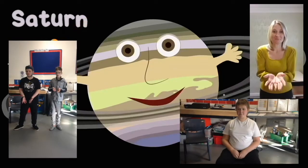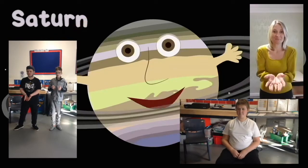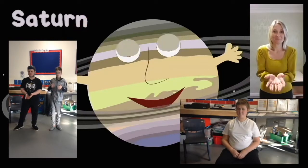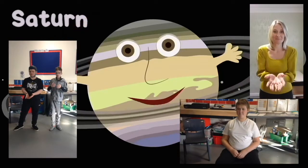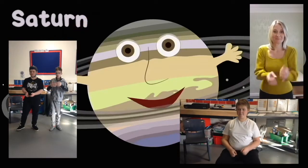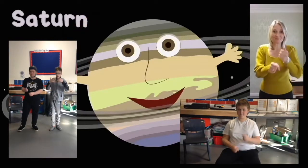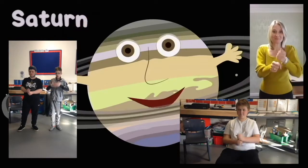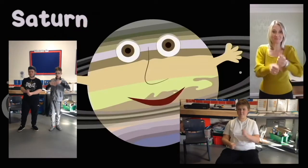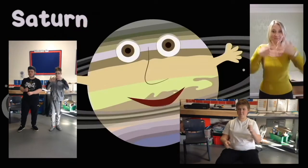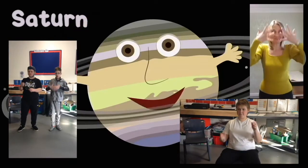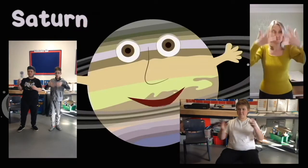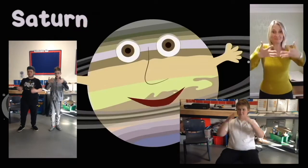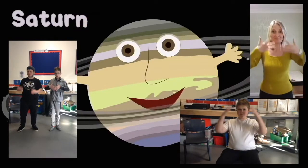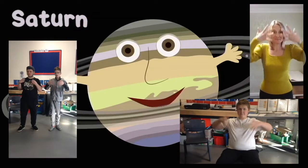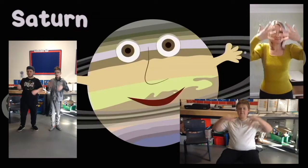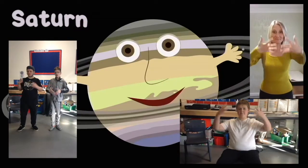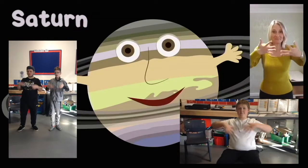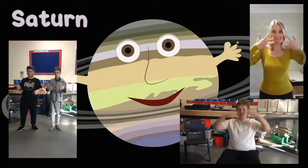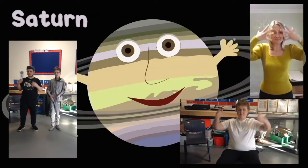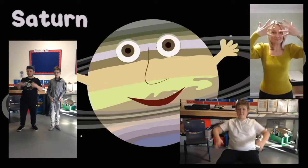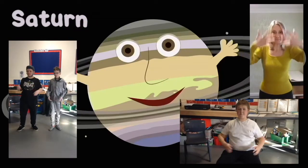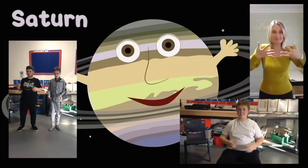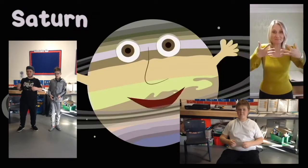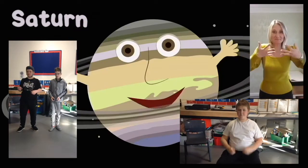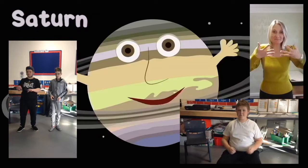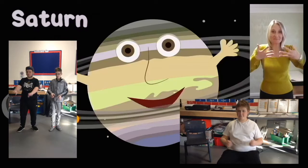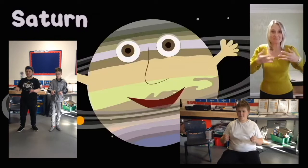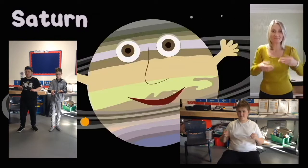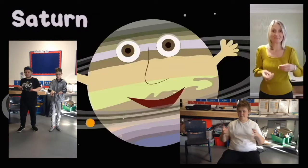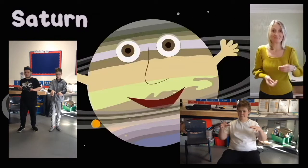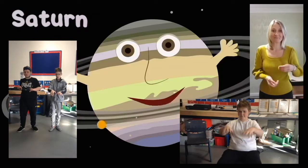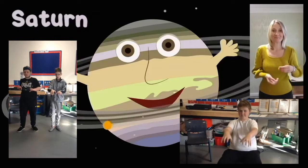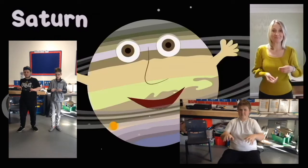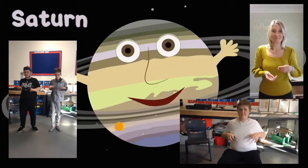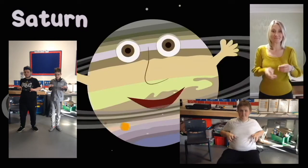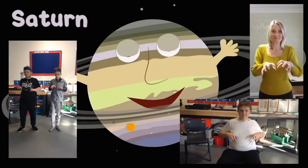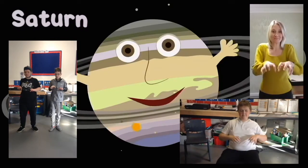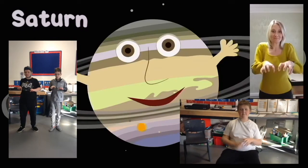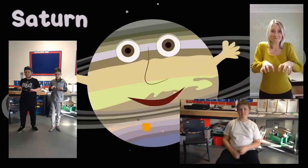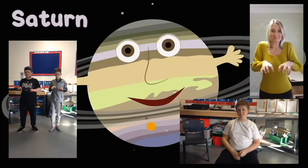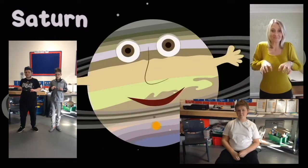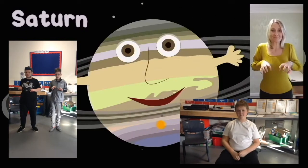I'm a gas giant. My rings are made of ice.